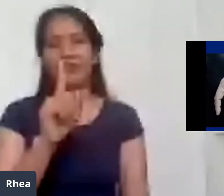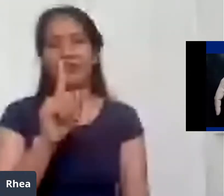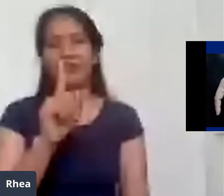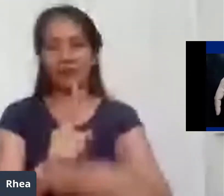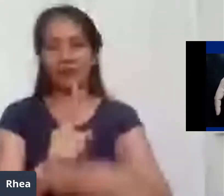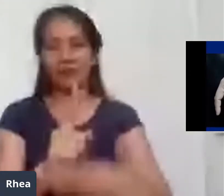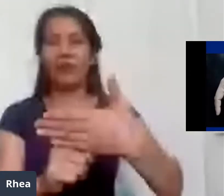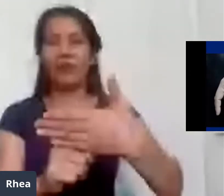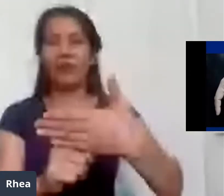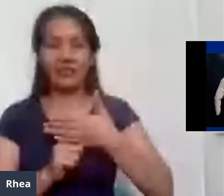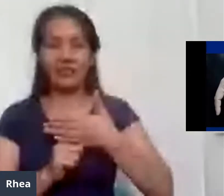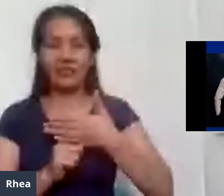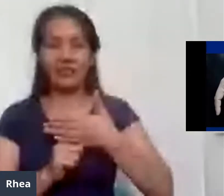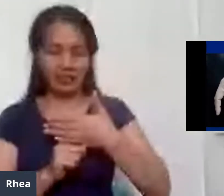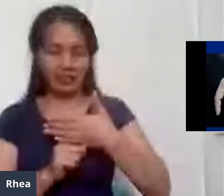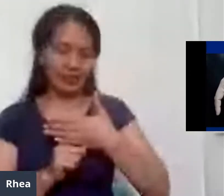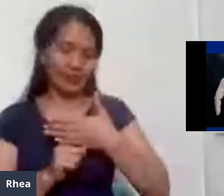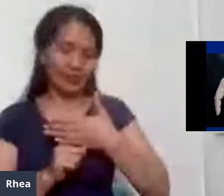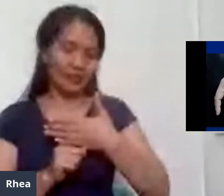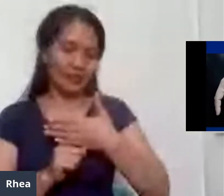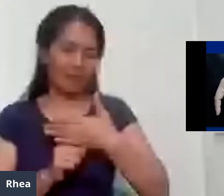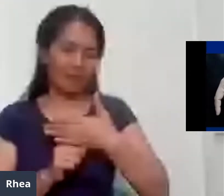by yourself, stay